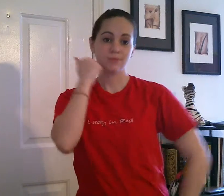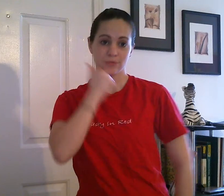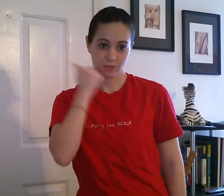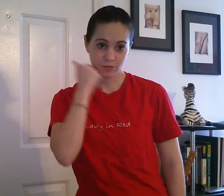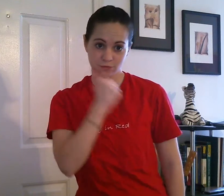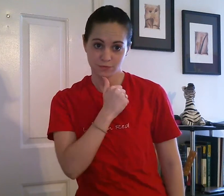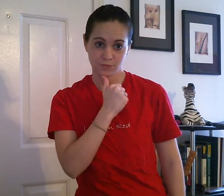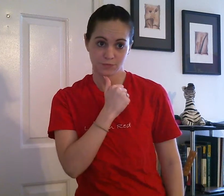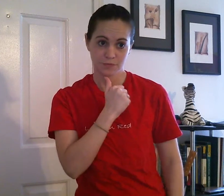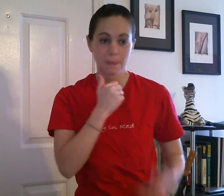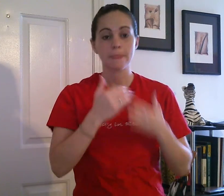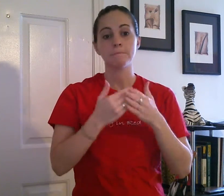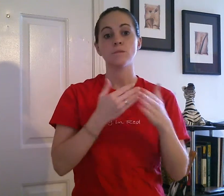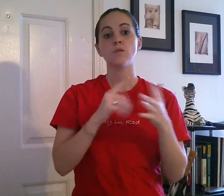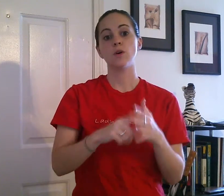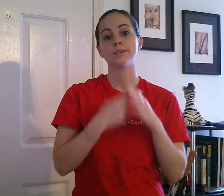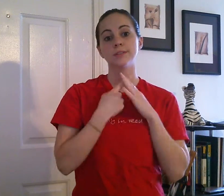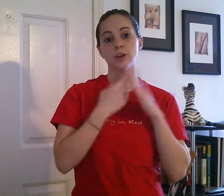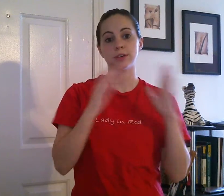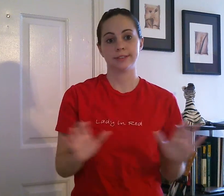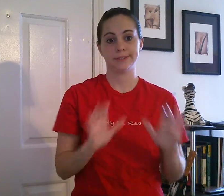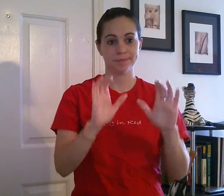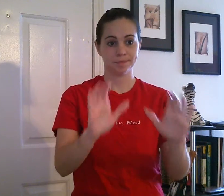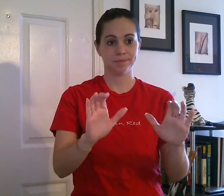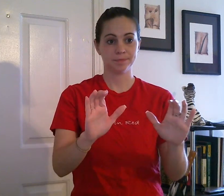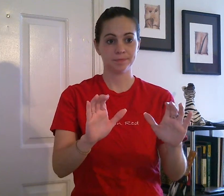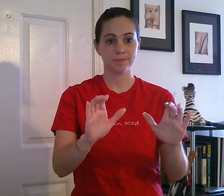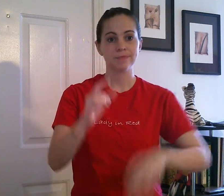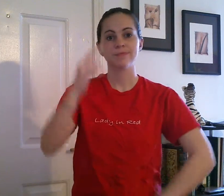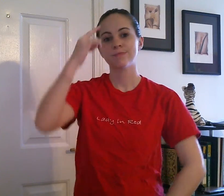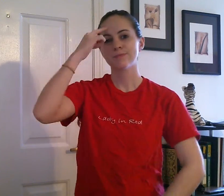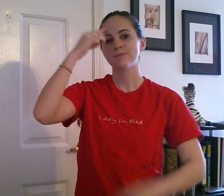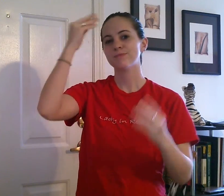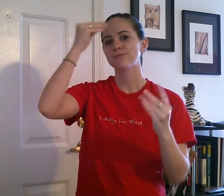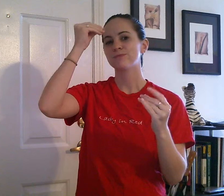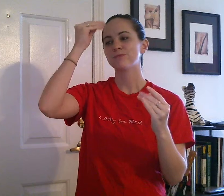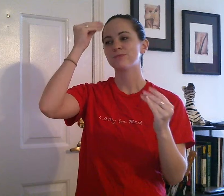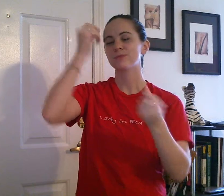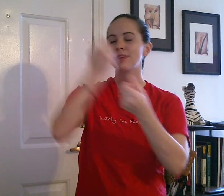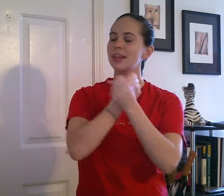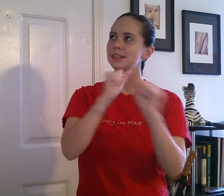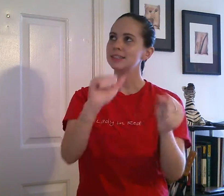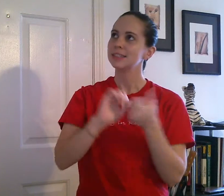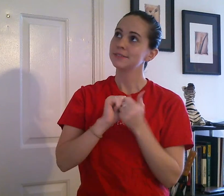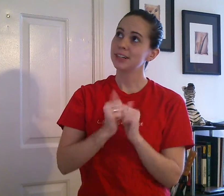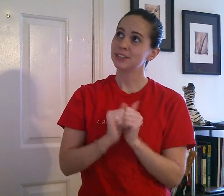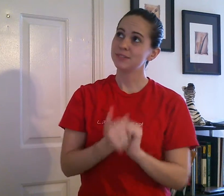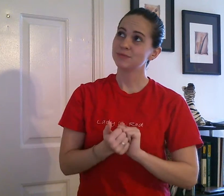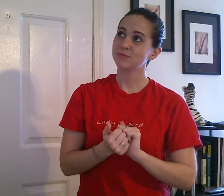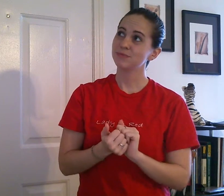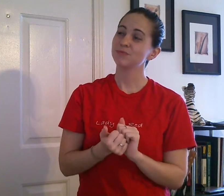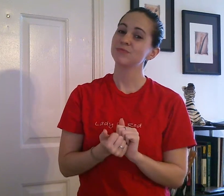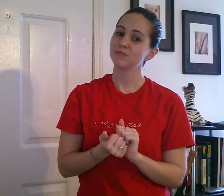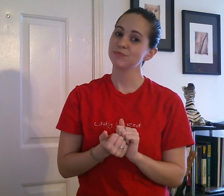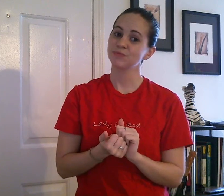Before starting a task, it is essential to think of what is the safest and best way to do it. Documenting this helps in assessing the